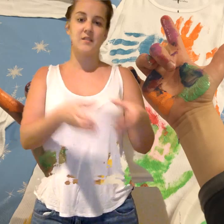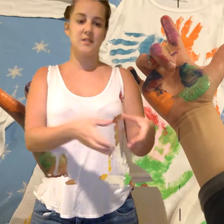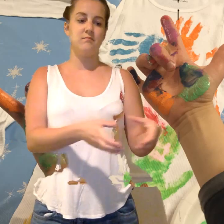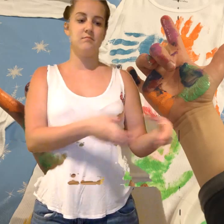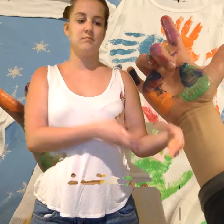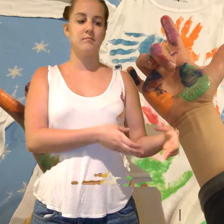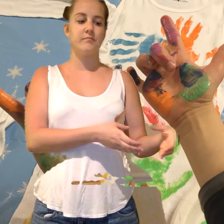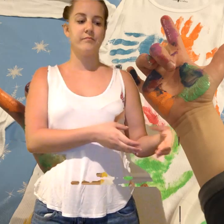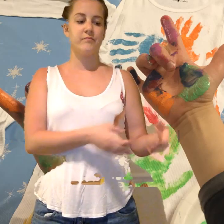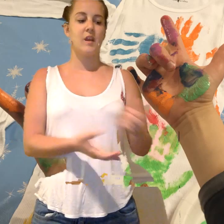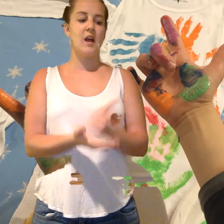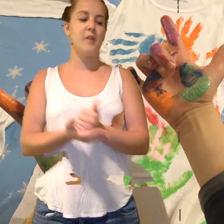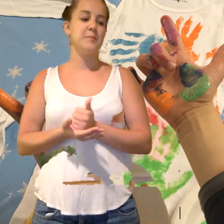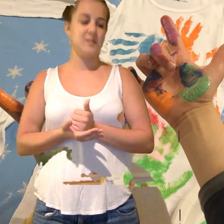things helps